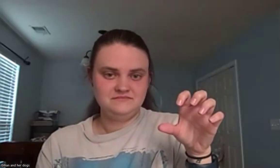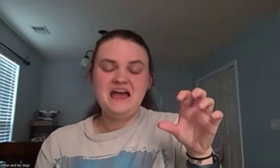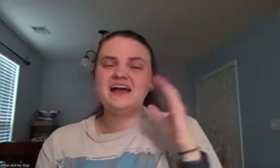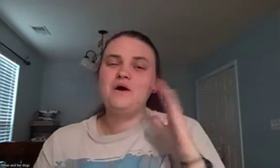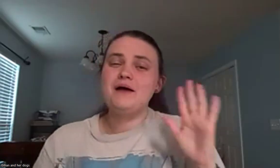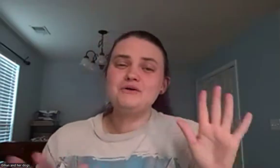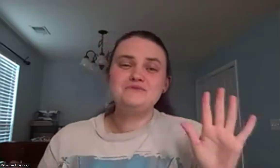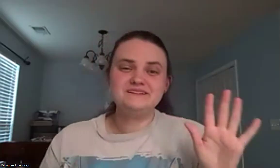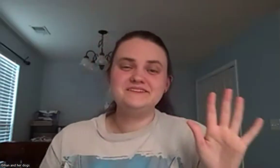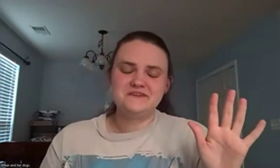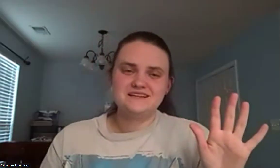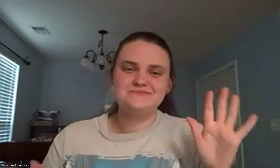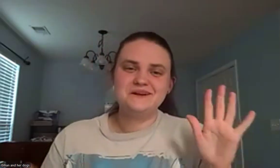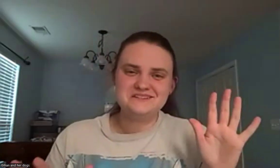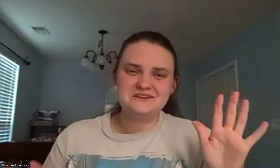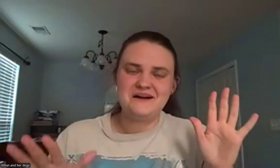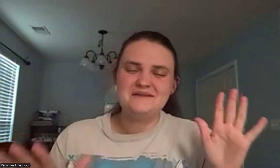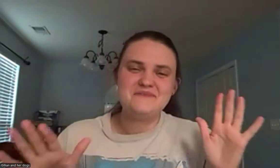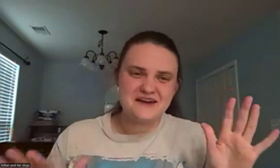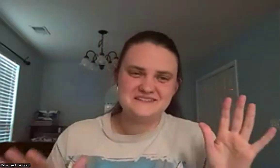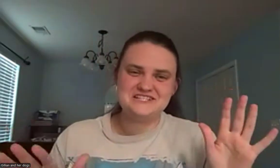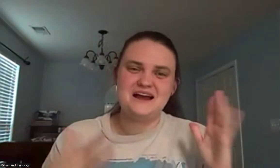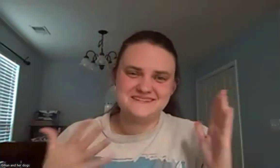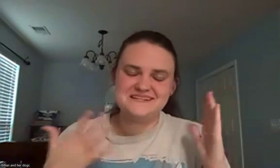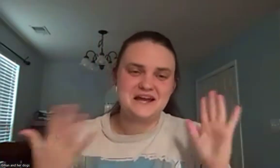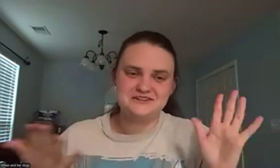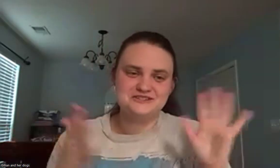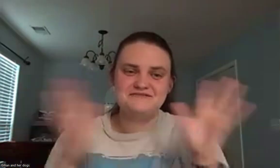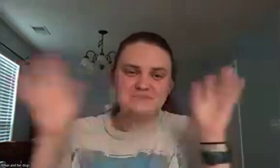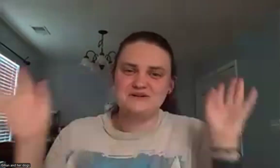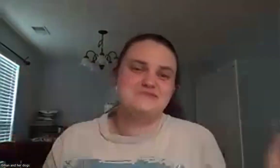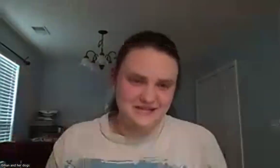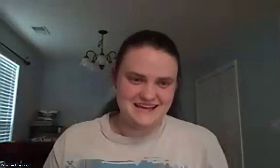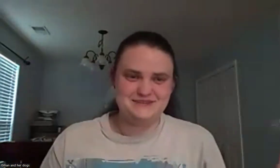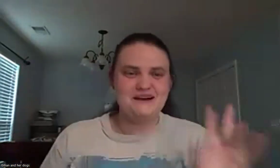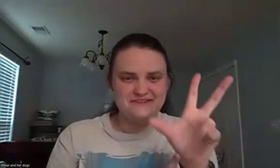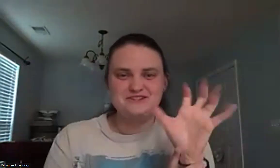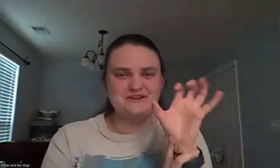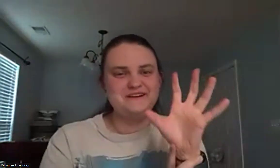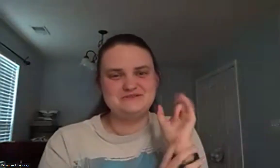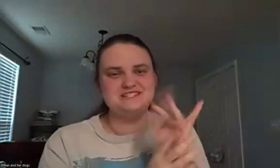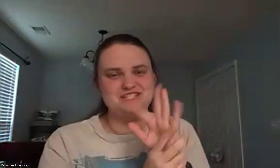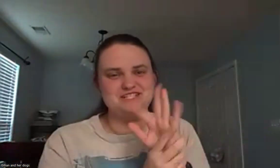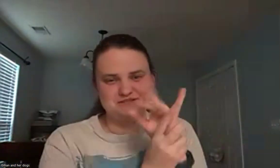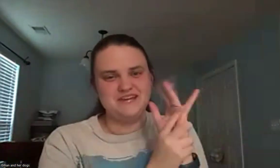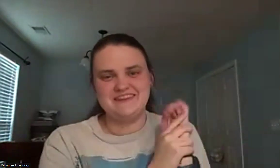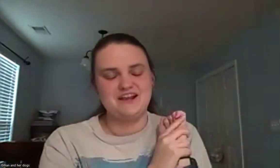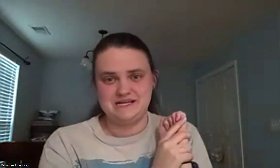I know I'm going really fast, but also I'm a math teacher. I'm signing hundreds of numbers every day. So my fingers are very used to just moving in that